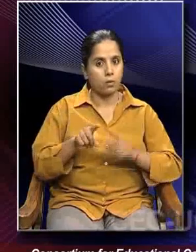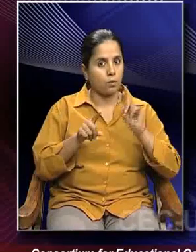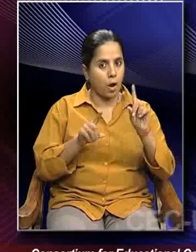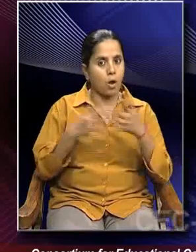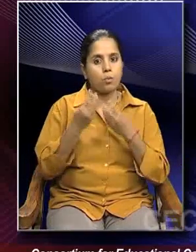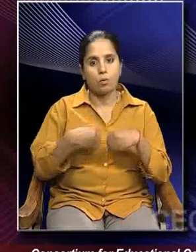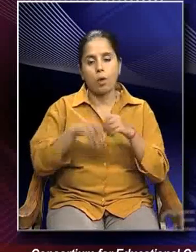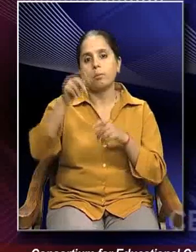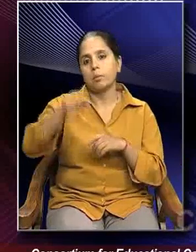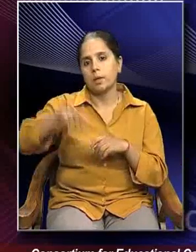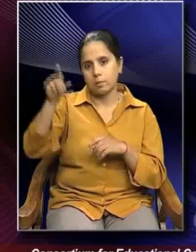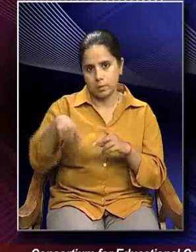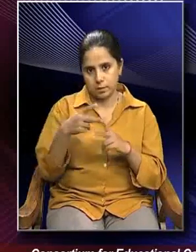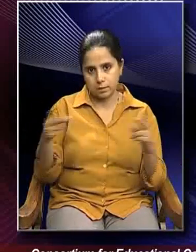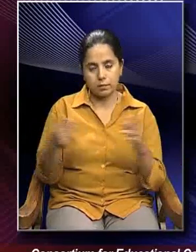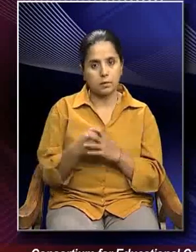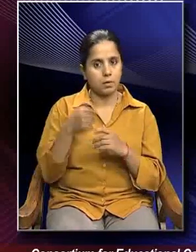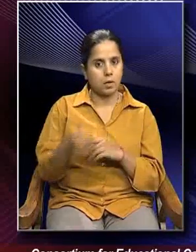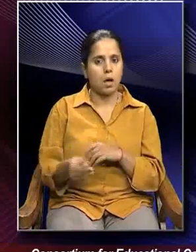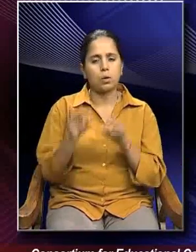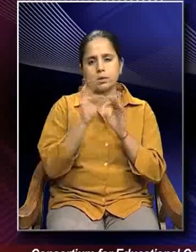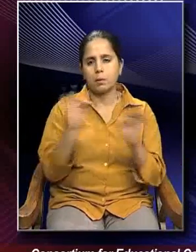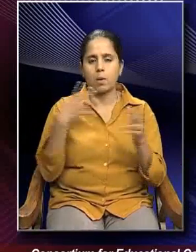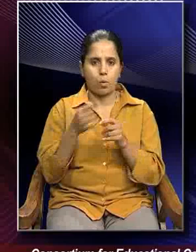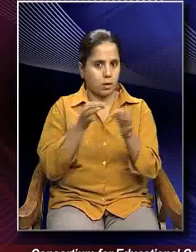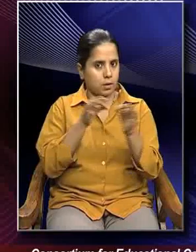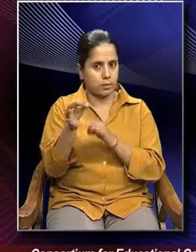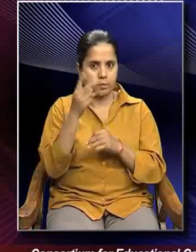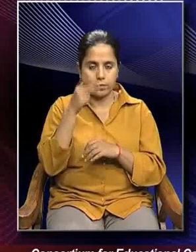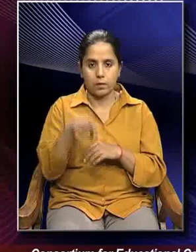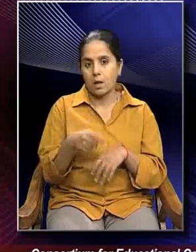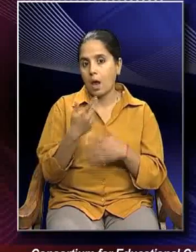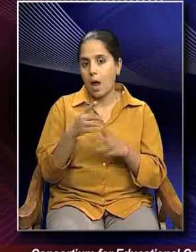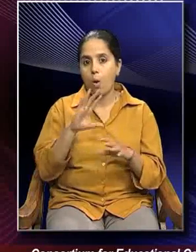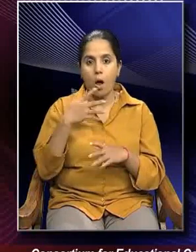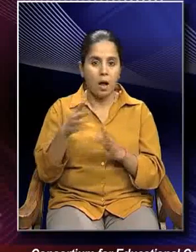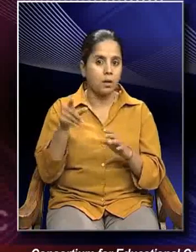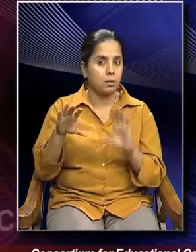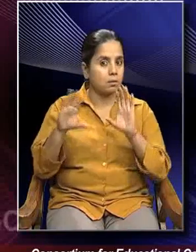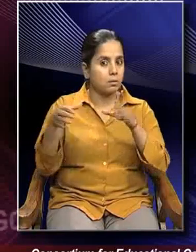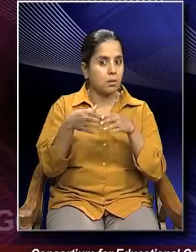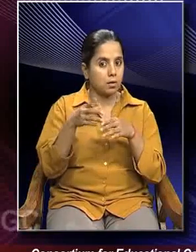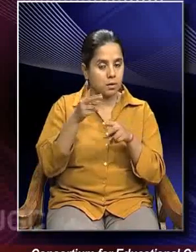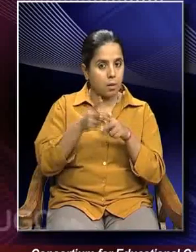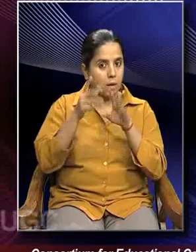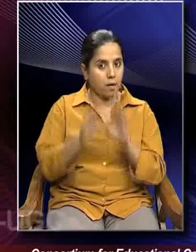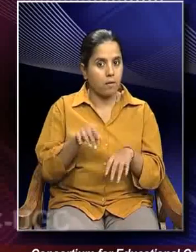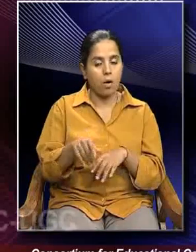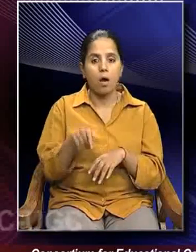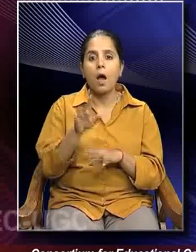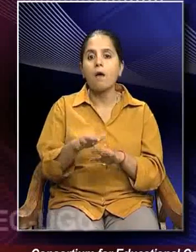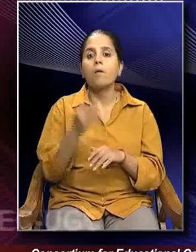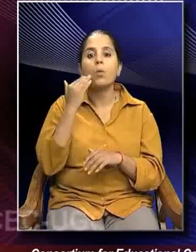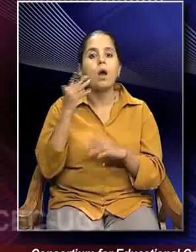more individual. To make it very simple, that any collective exists only when